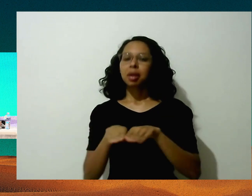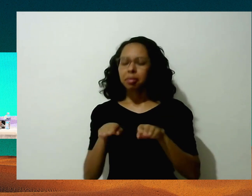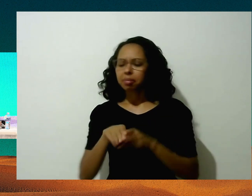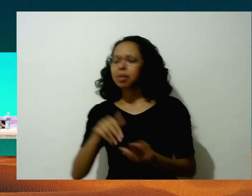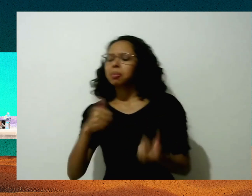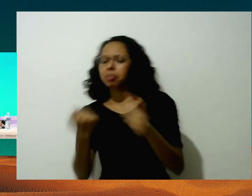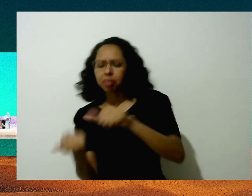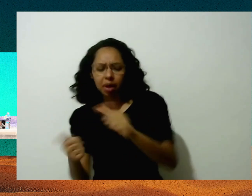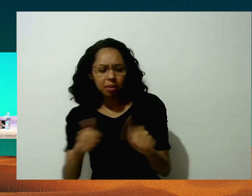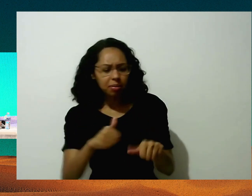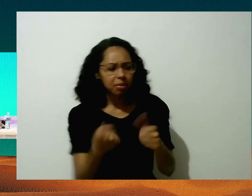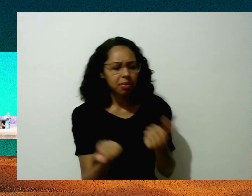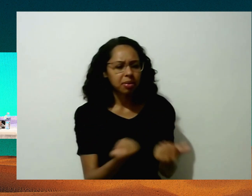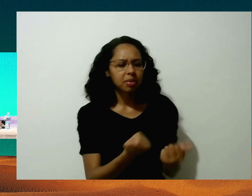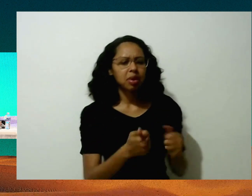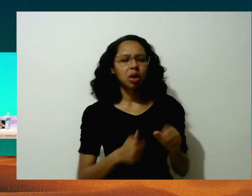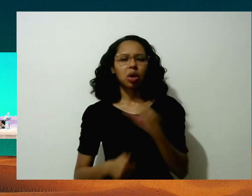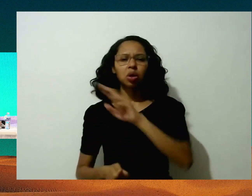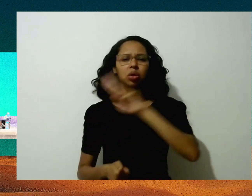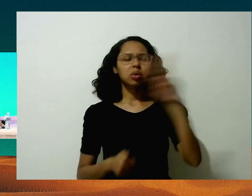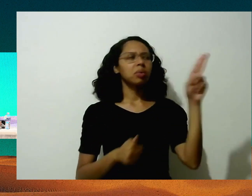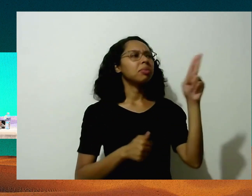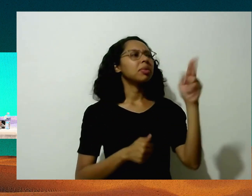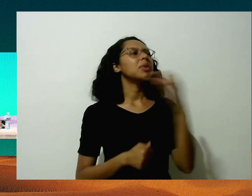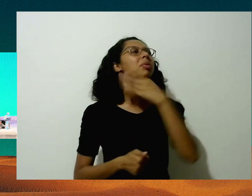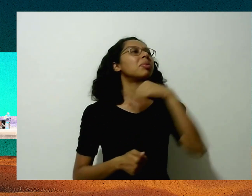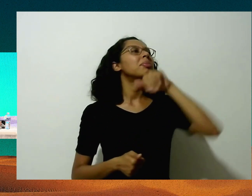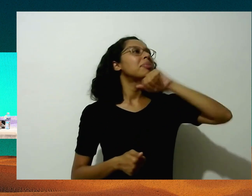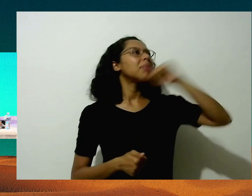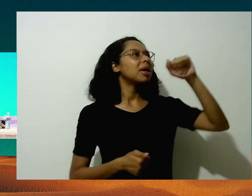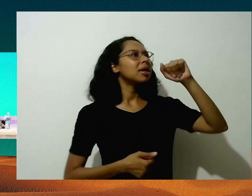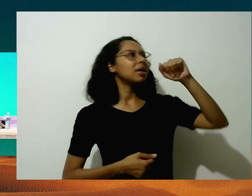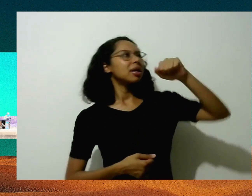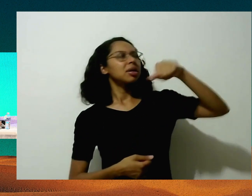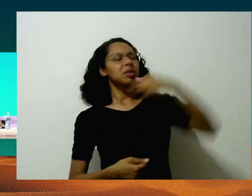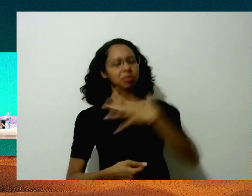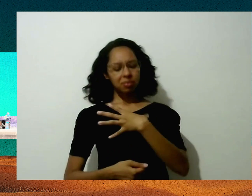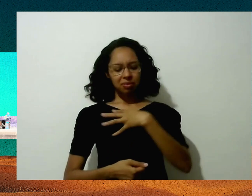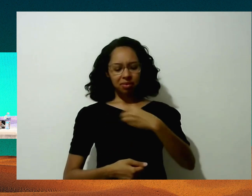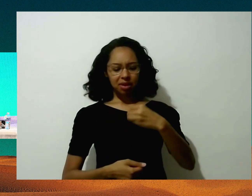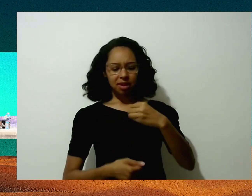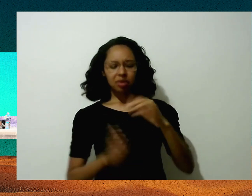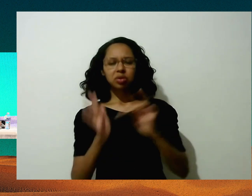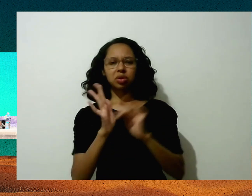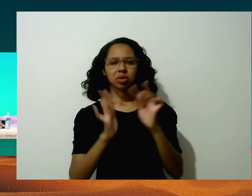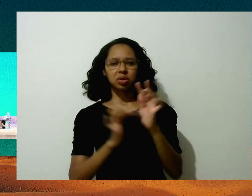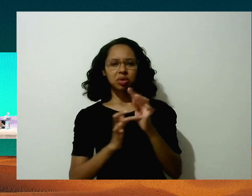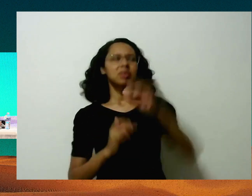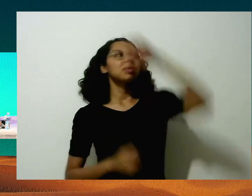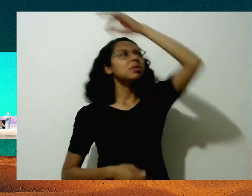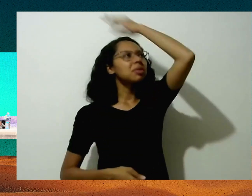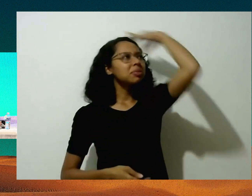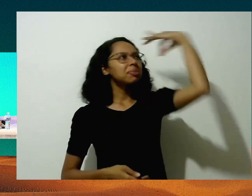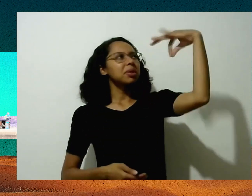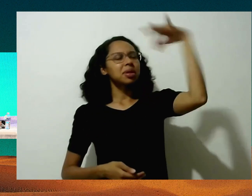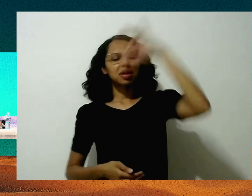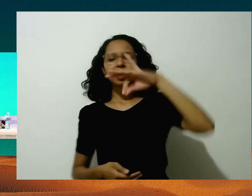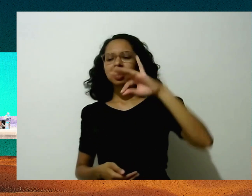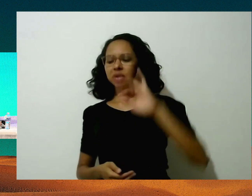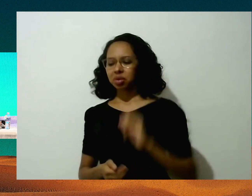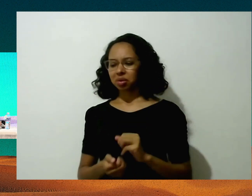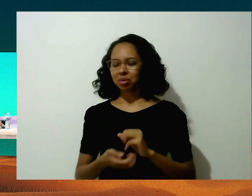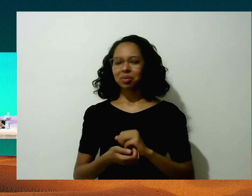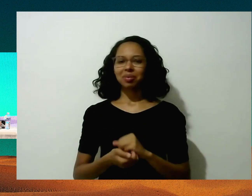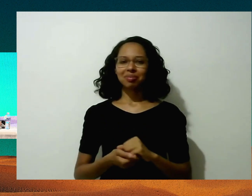e do Espírito Santo. And not only that, but baptizing them in the name of the Father and of the Son and of the Holy Quando Spirit. fala do batismo,